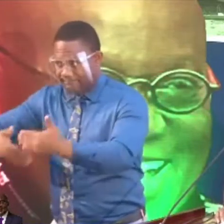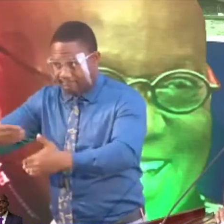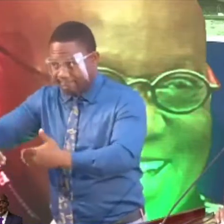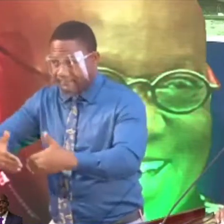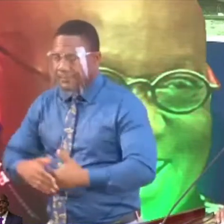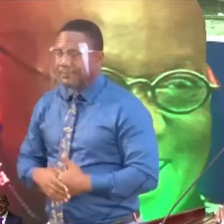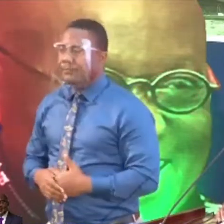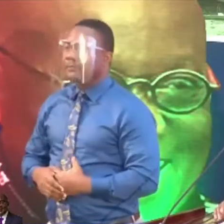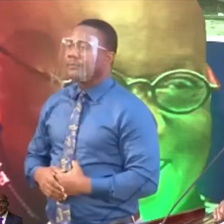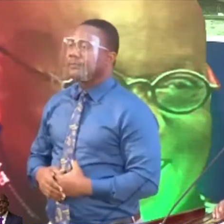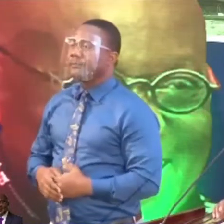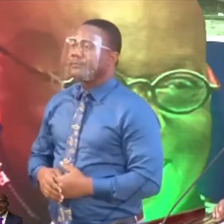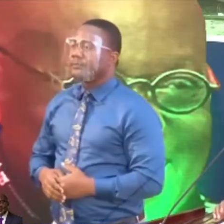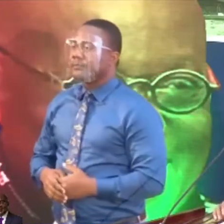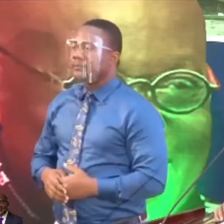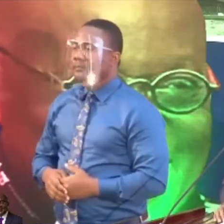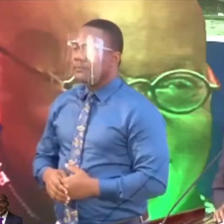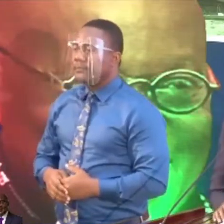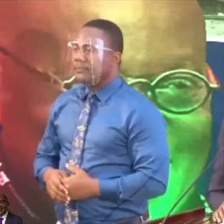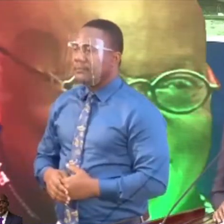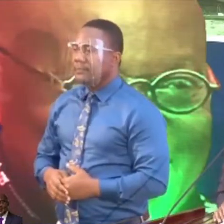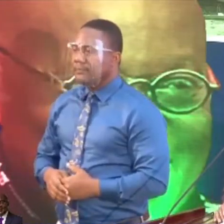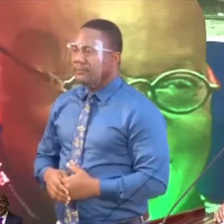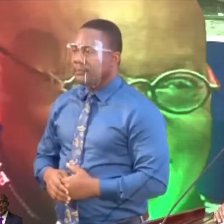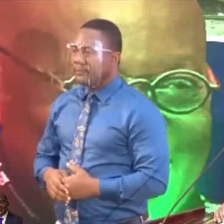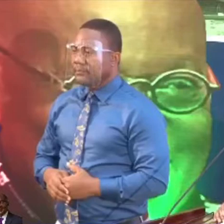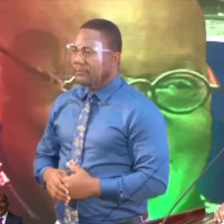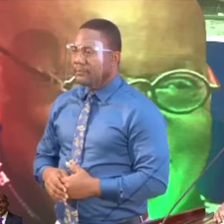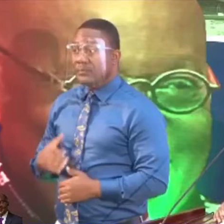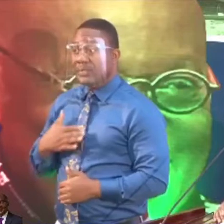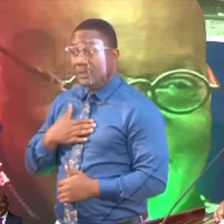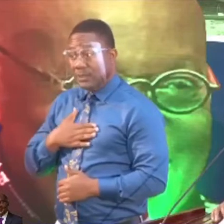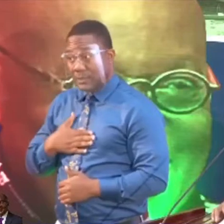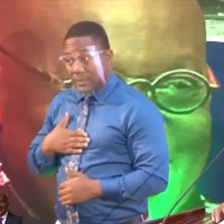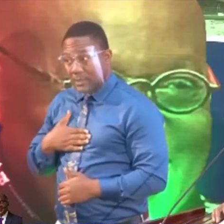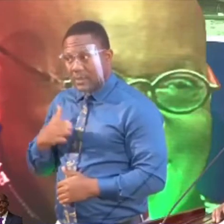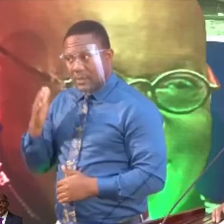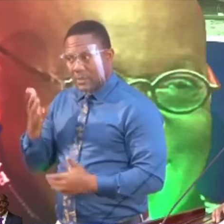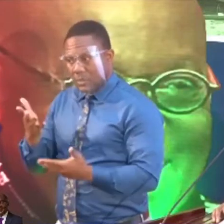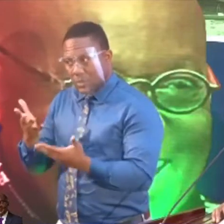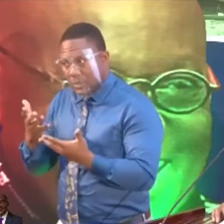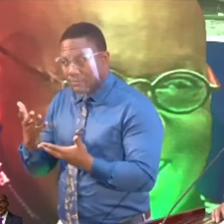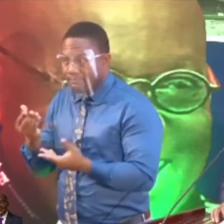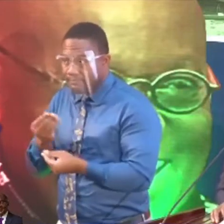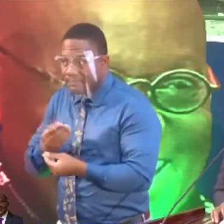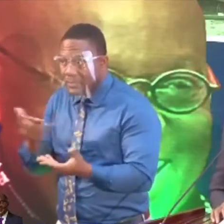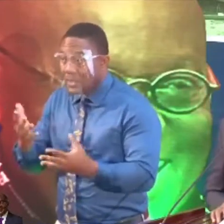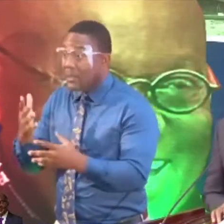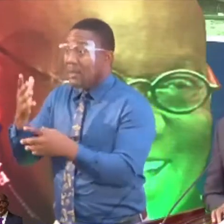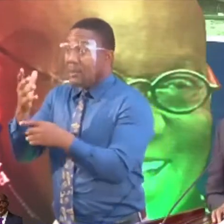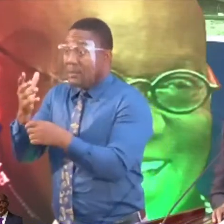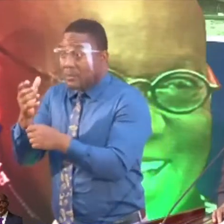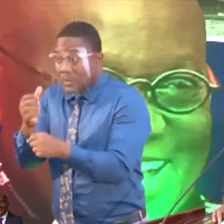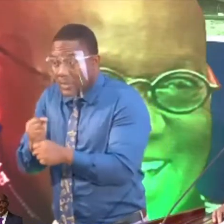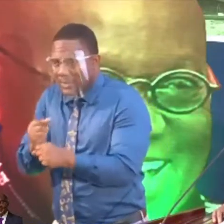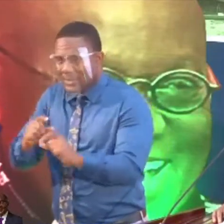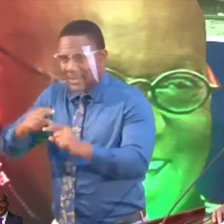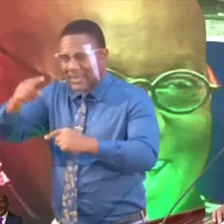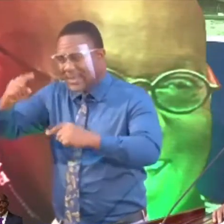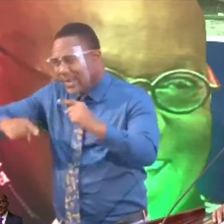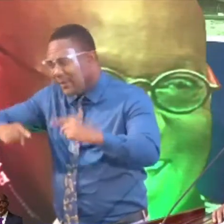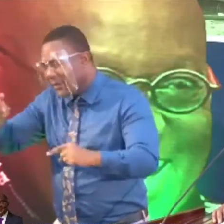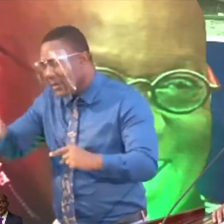talk. That said, kindly let me present to you a summary of the various